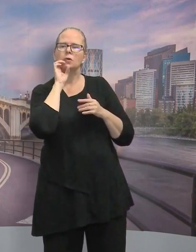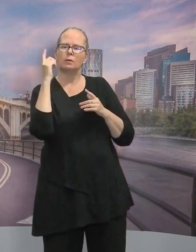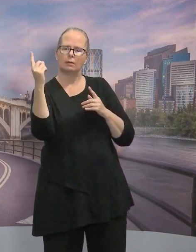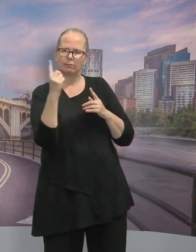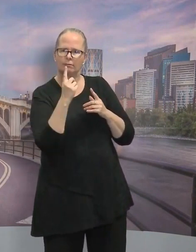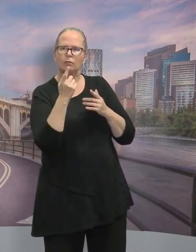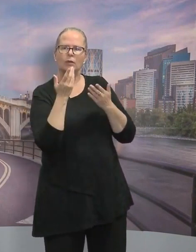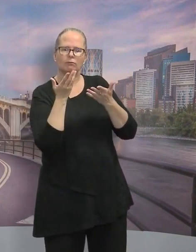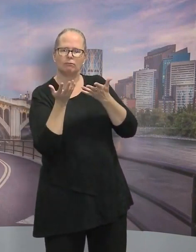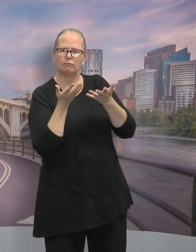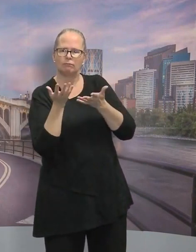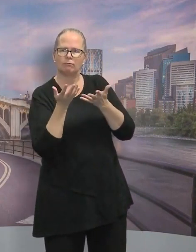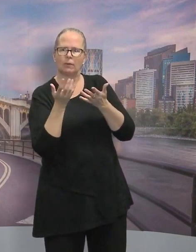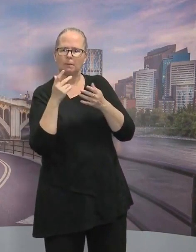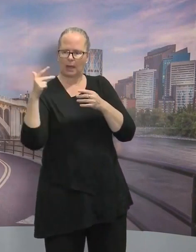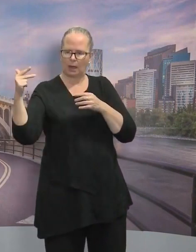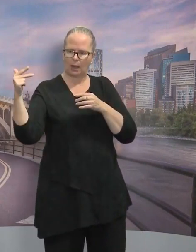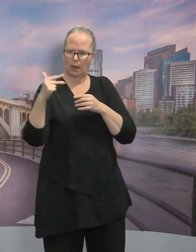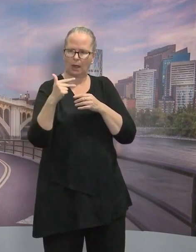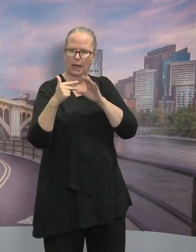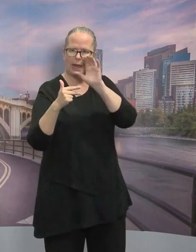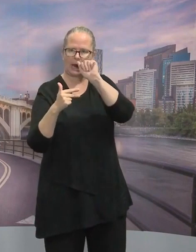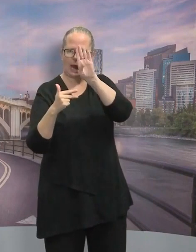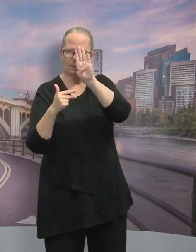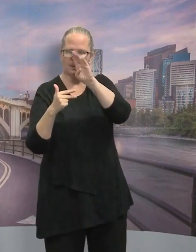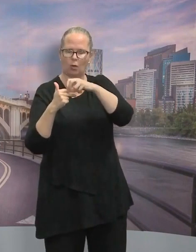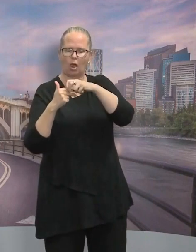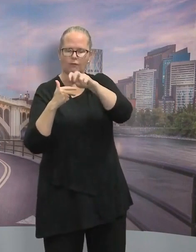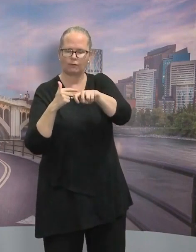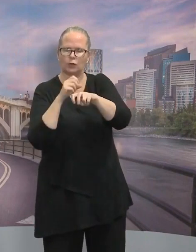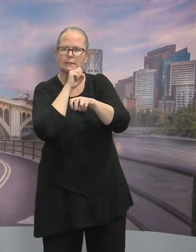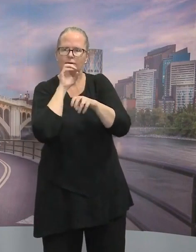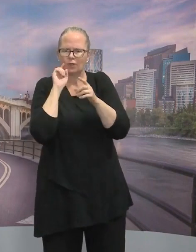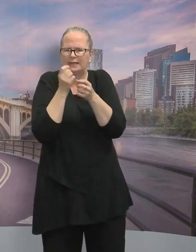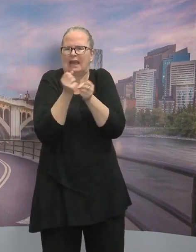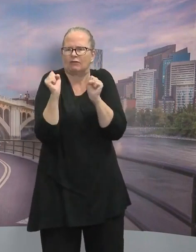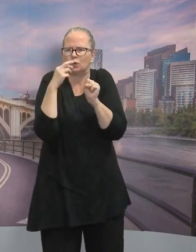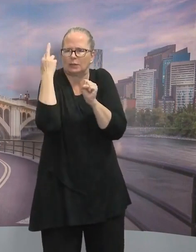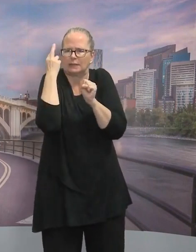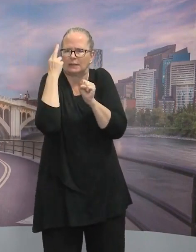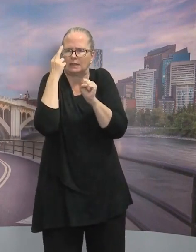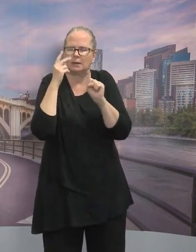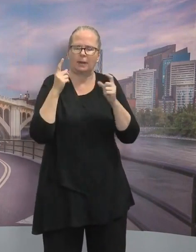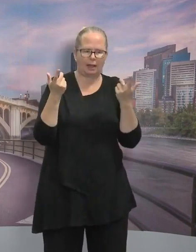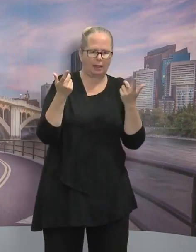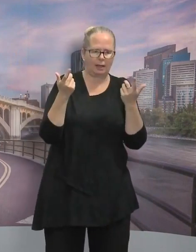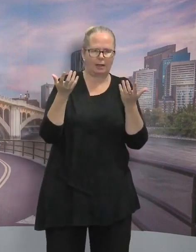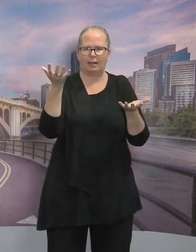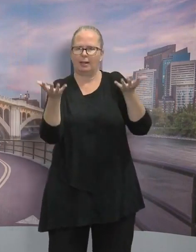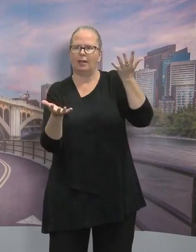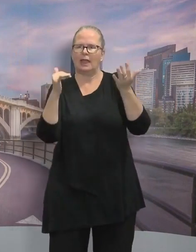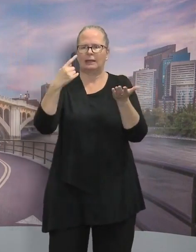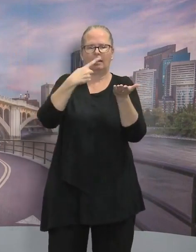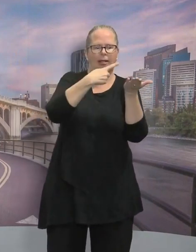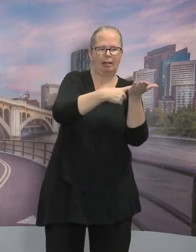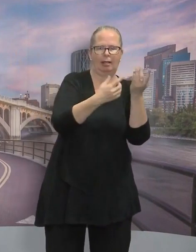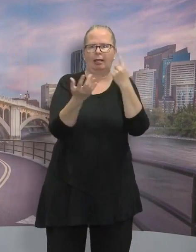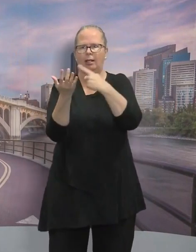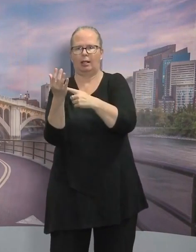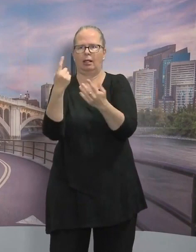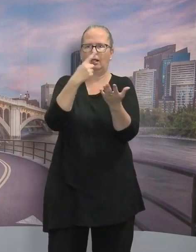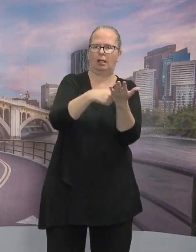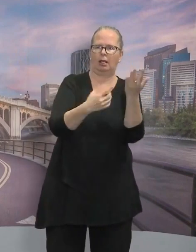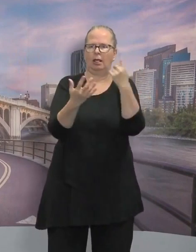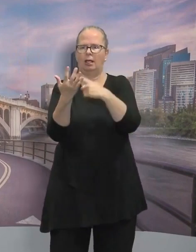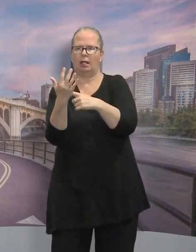So ultimately, it's all about being good neighbors and figuring this all out. I know the Calgary Downtown Association, which is the association